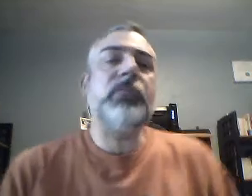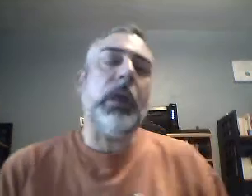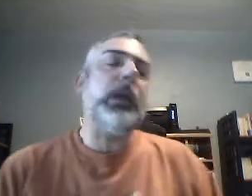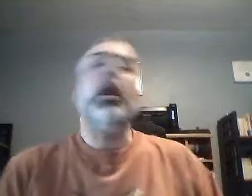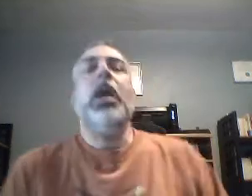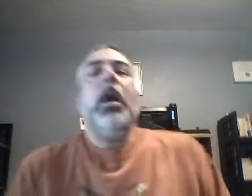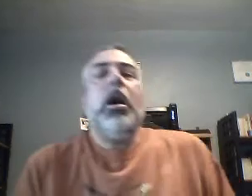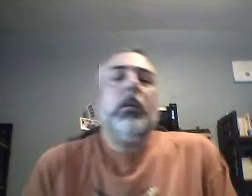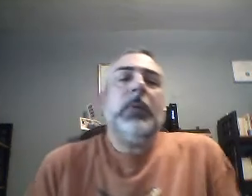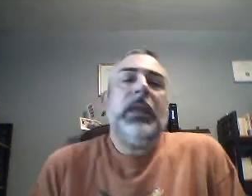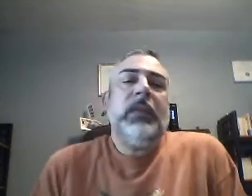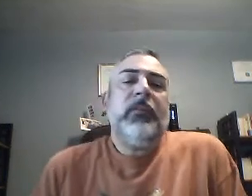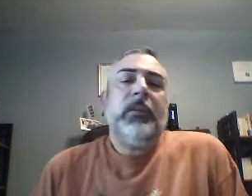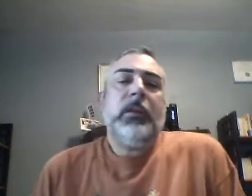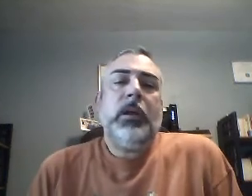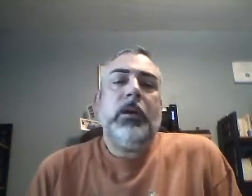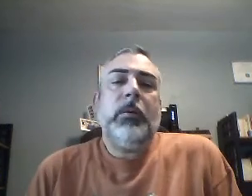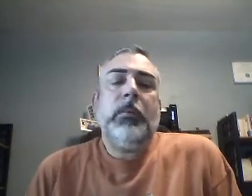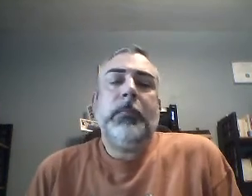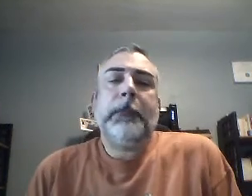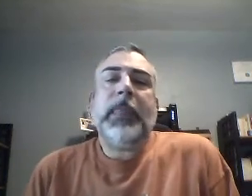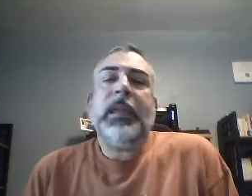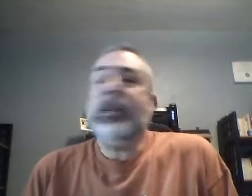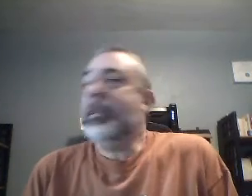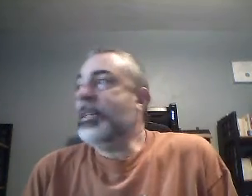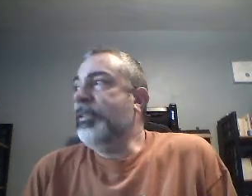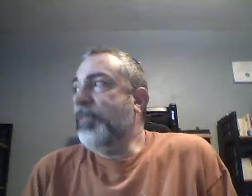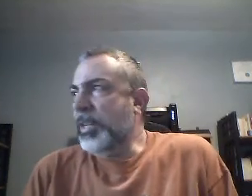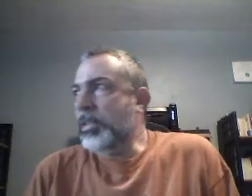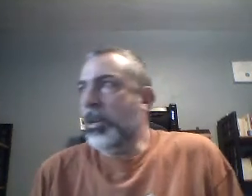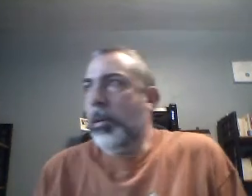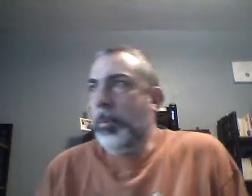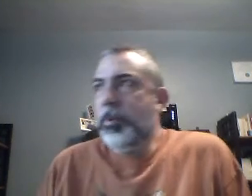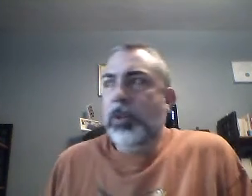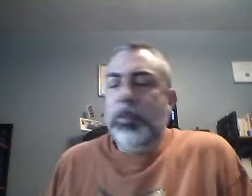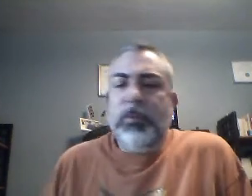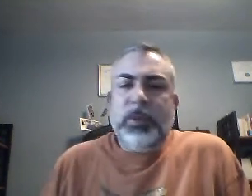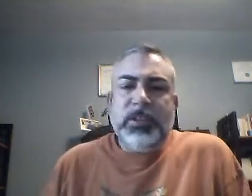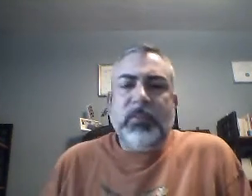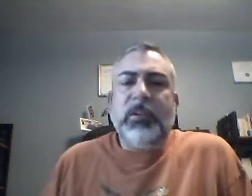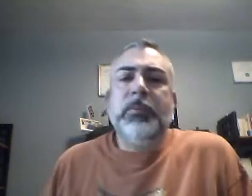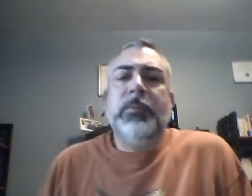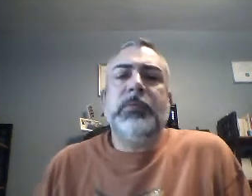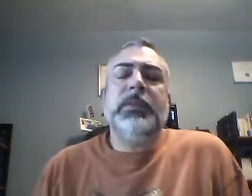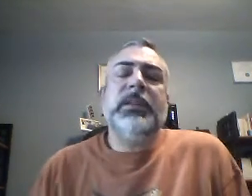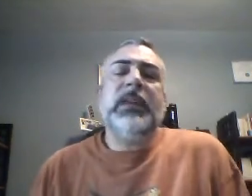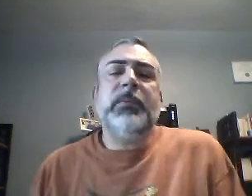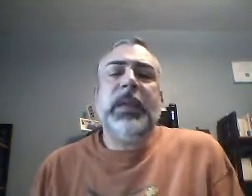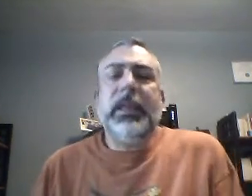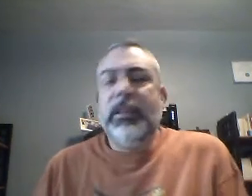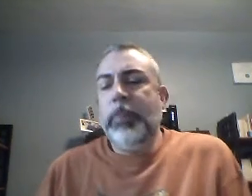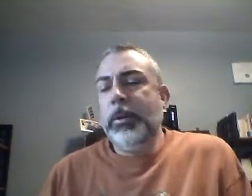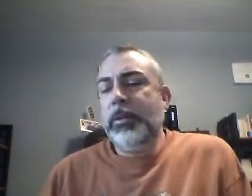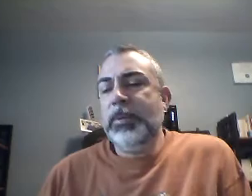right? Even in the 1950s, in particular, before the Civil Rights Movement, we did have some gay and lesbian